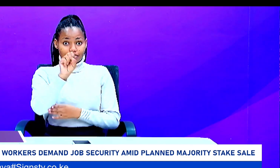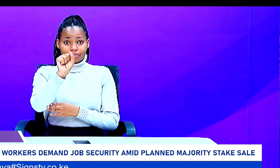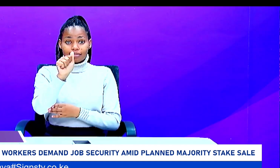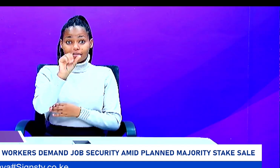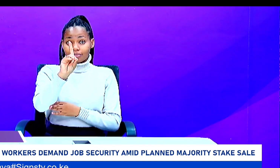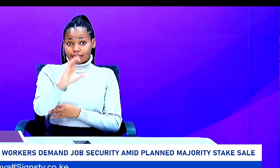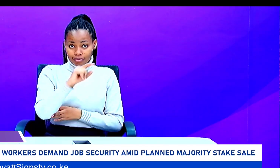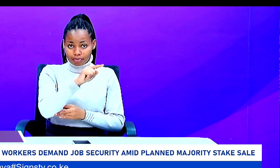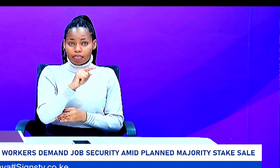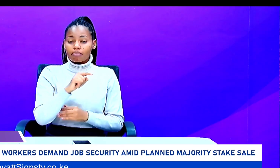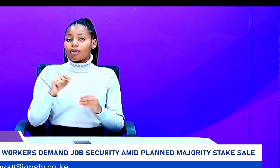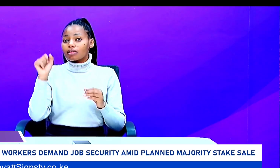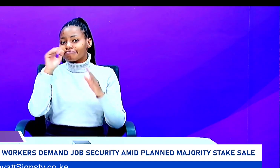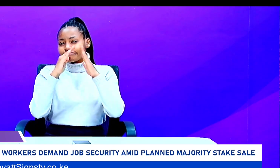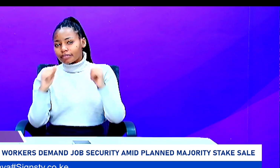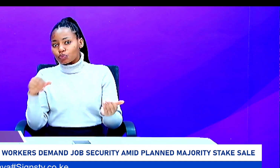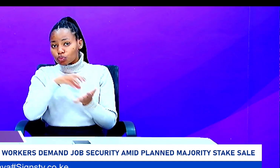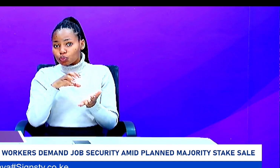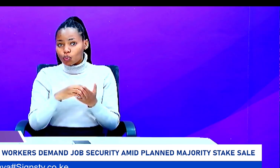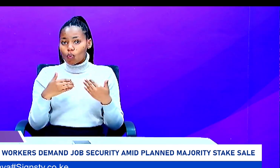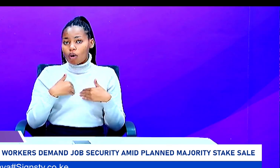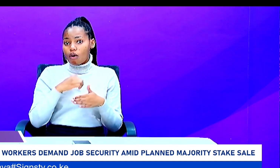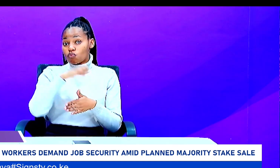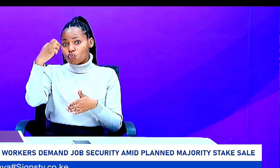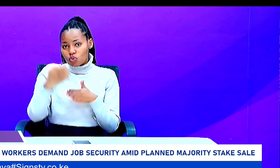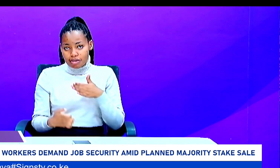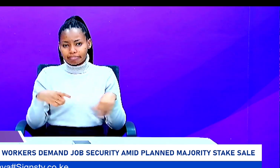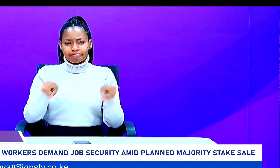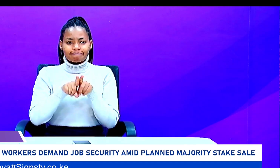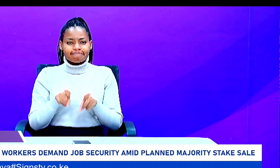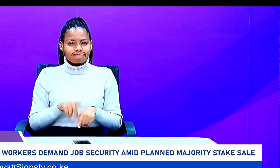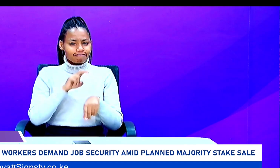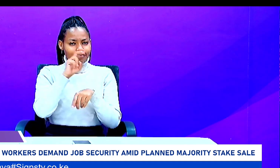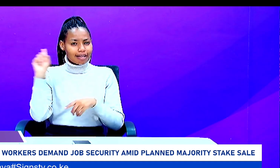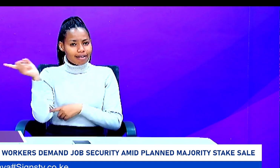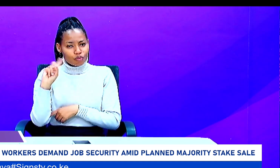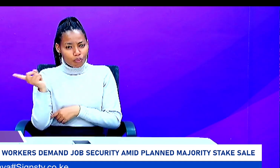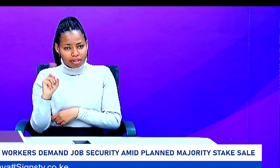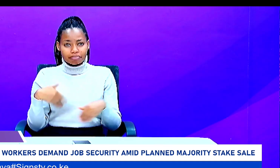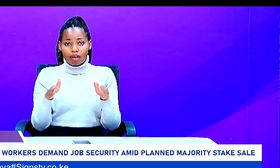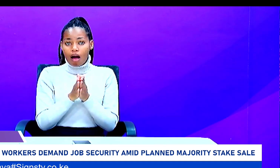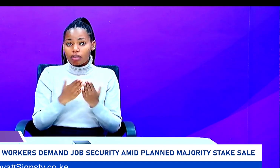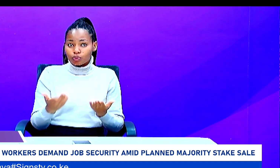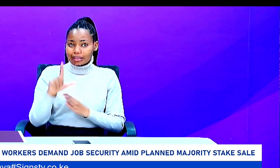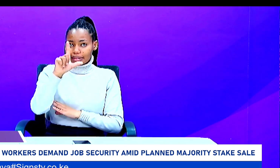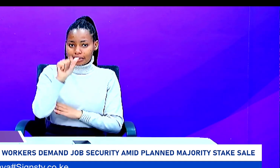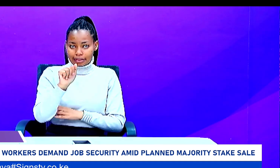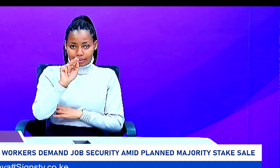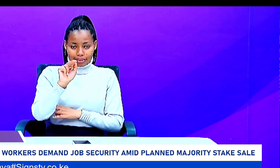Heads of state are endorsing the unification of the Nairobi and Luanda peace process aimed at resolving